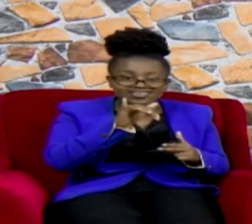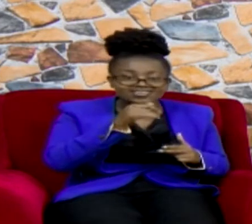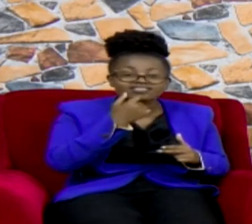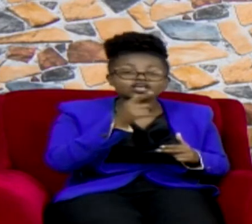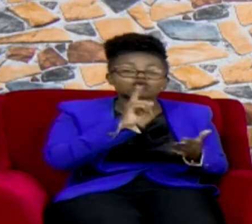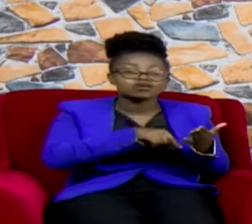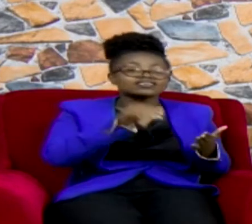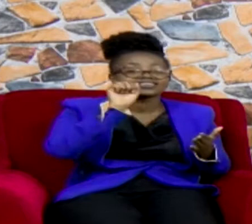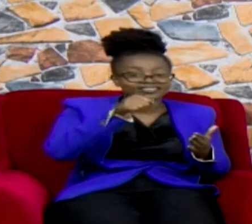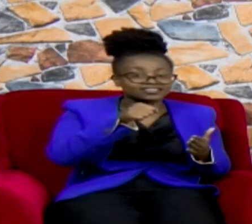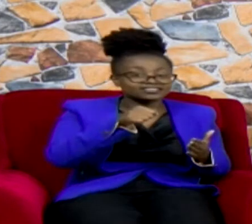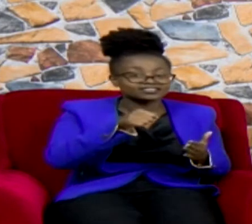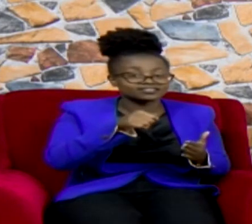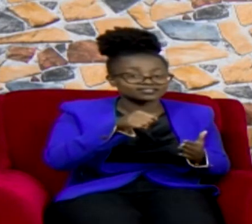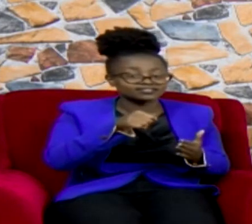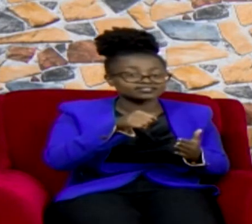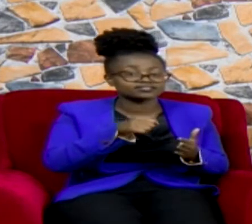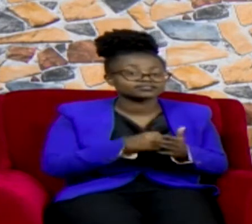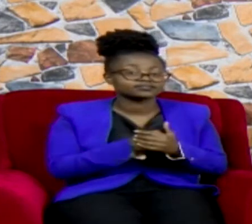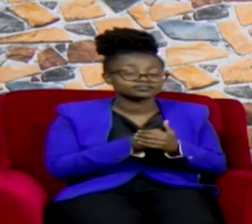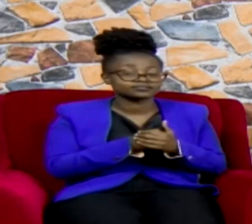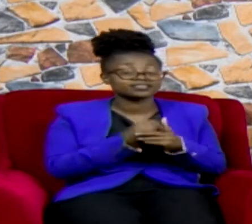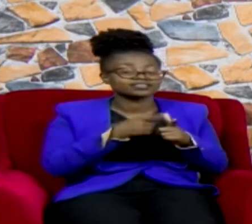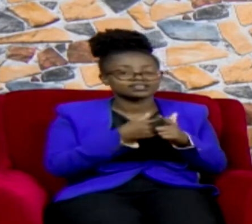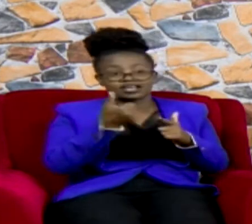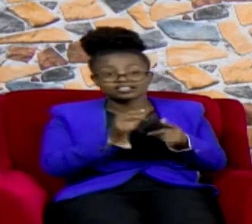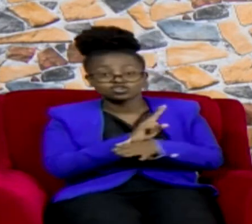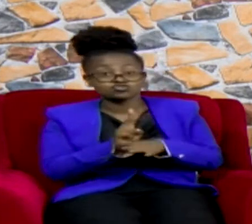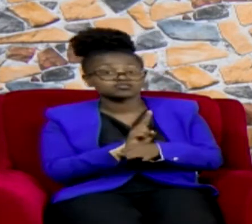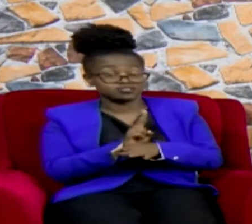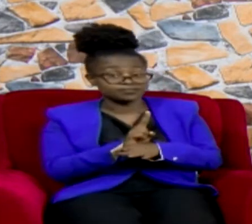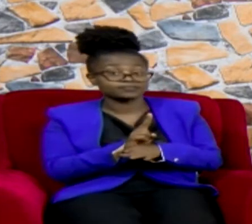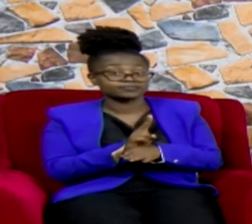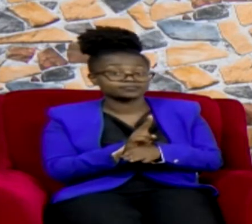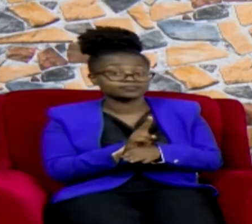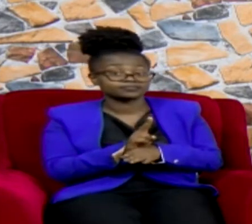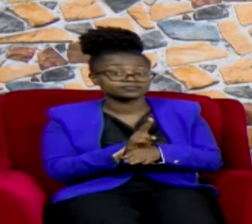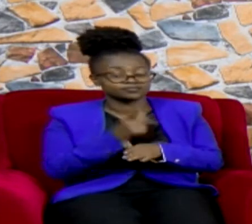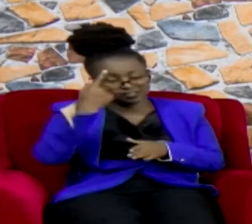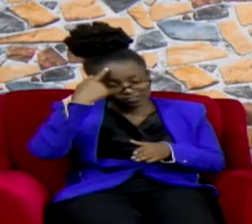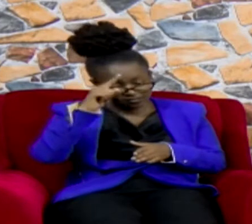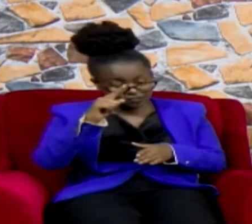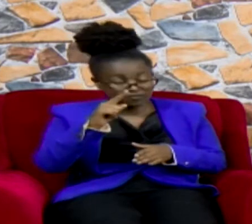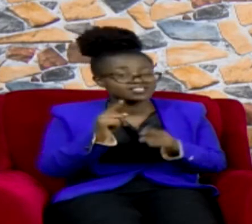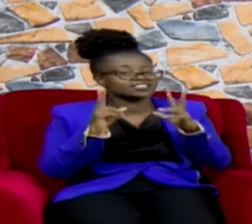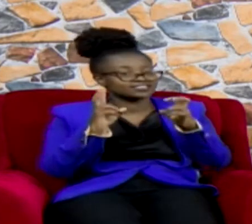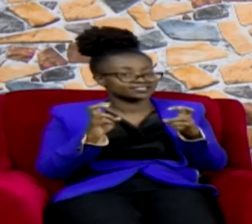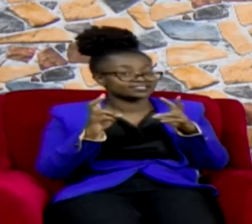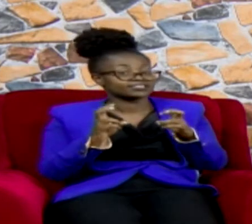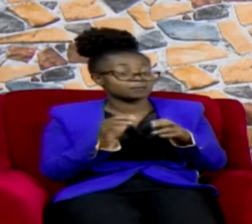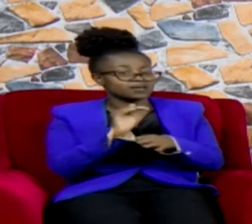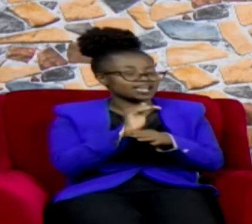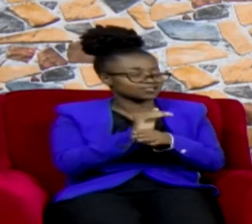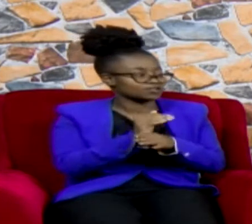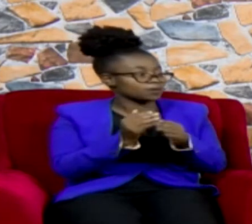being called, like, Yes. let's say Sylvia, then you're like, Yes. yes. Yes. Then another use of yes Uh-huh. is for the factual matters. Mhm. I ask